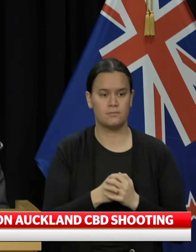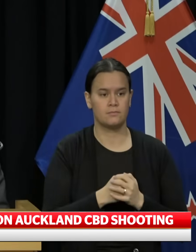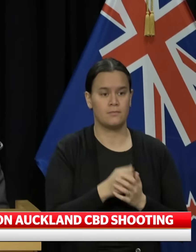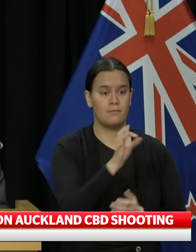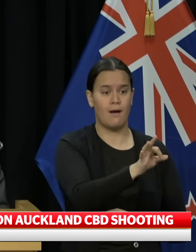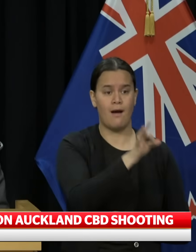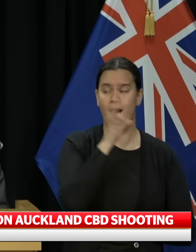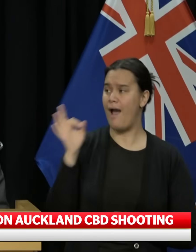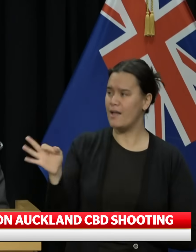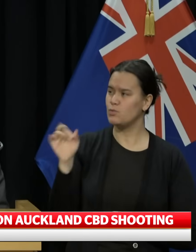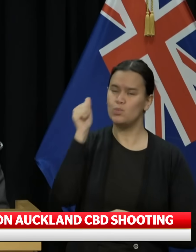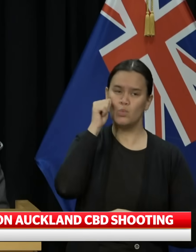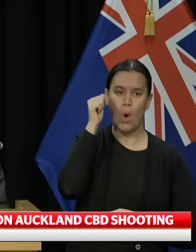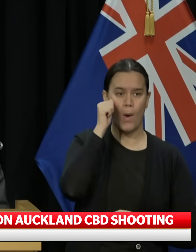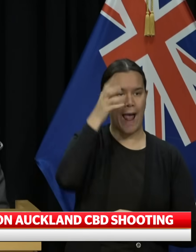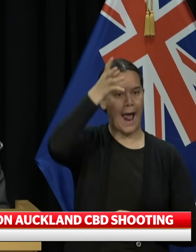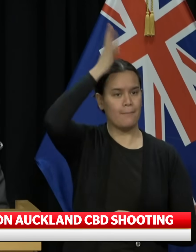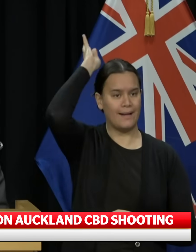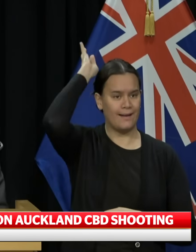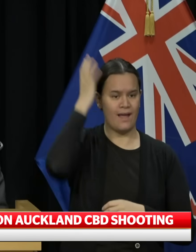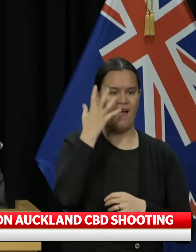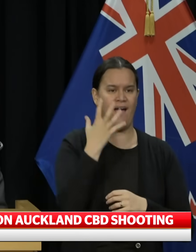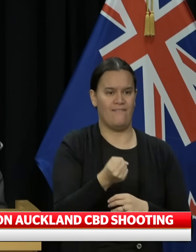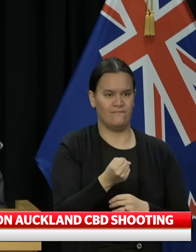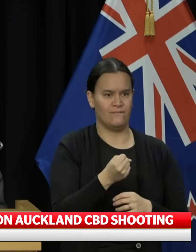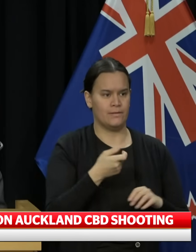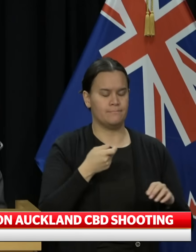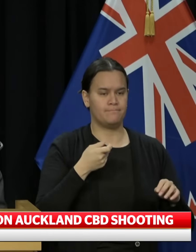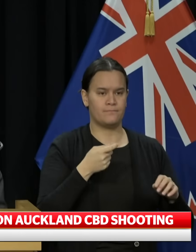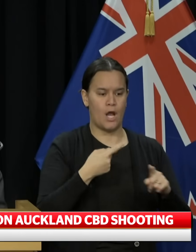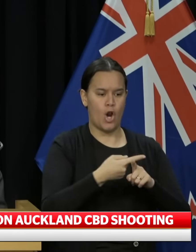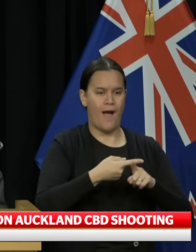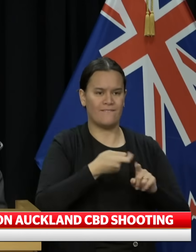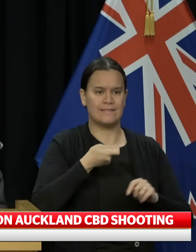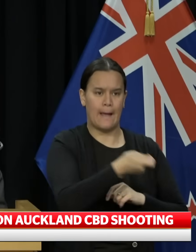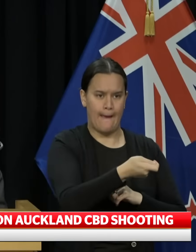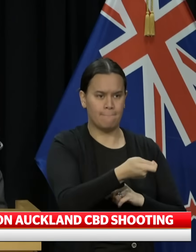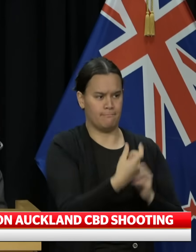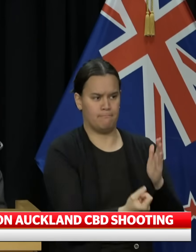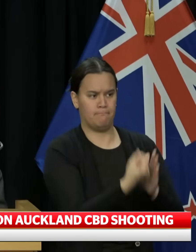Albany stabbing incident? As I've indicated, there's no national security